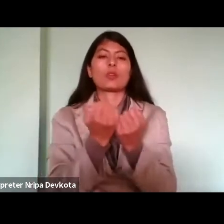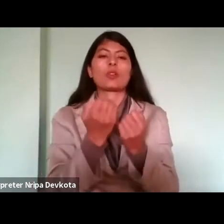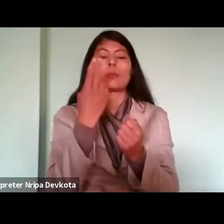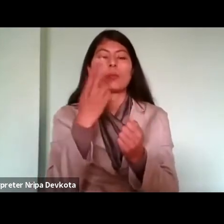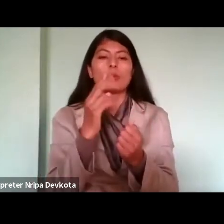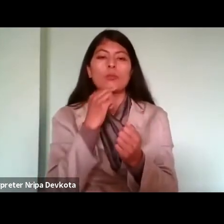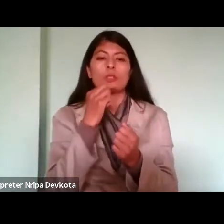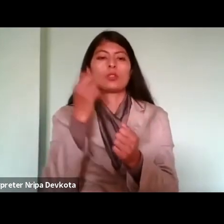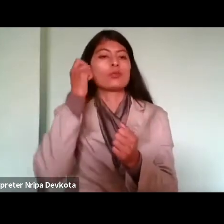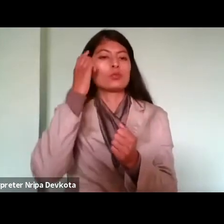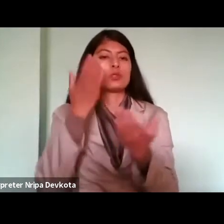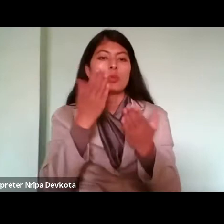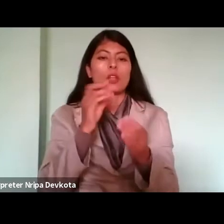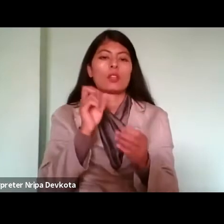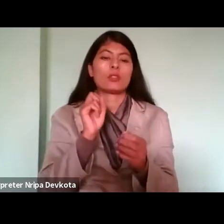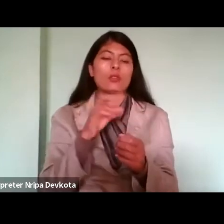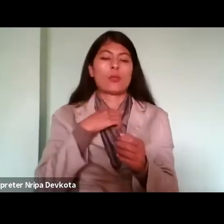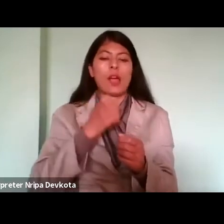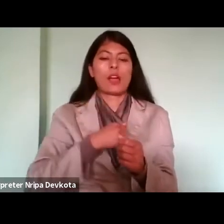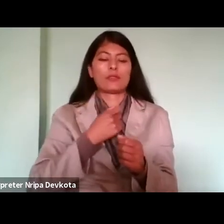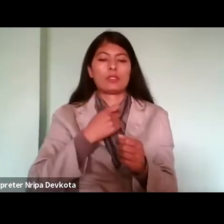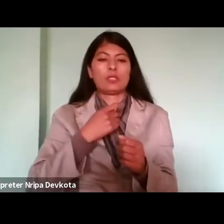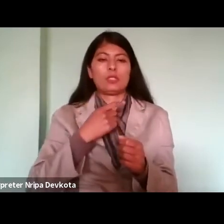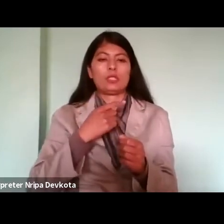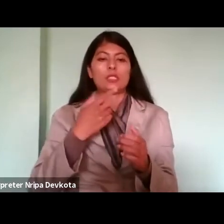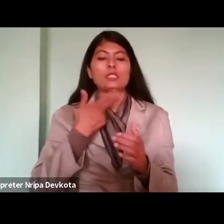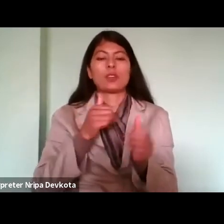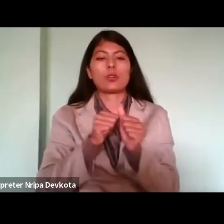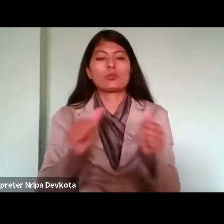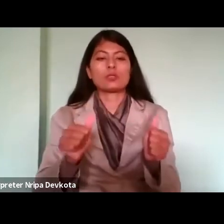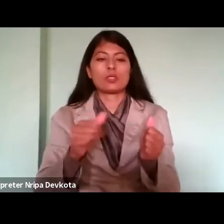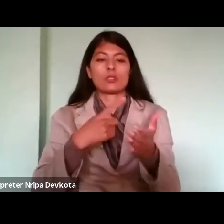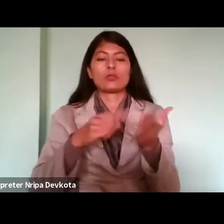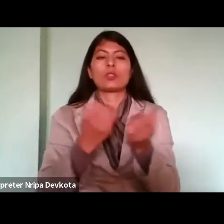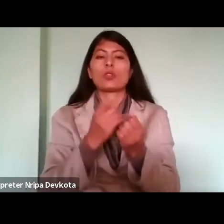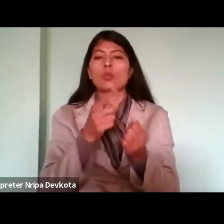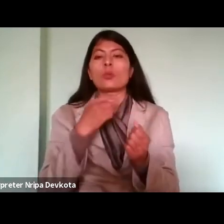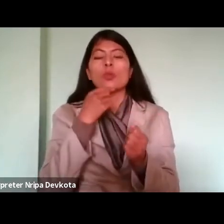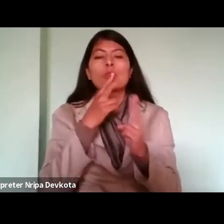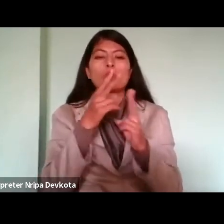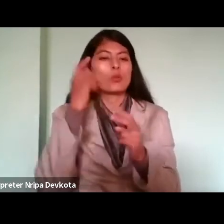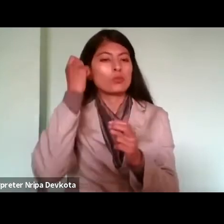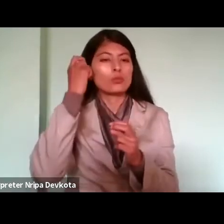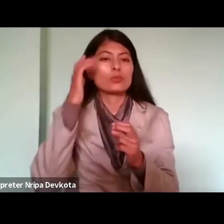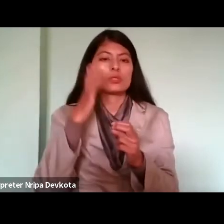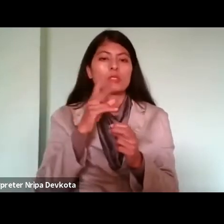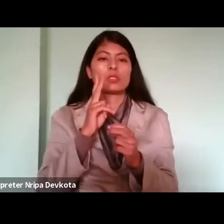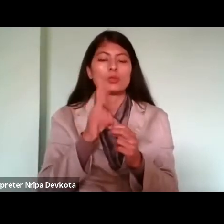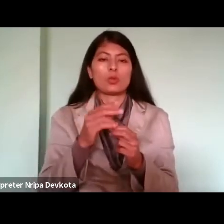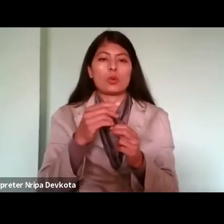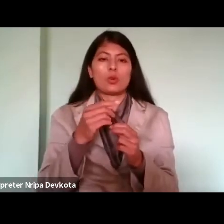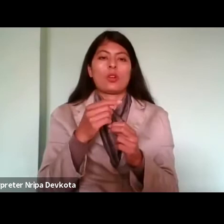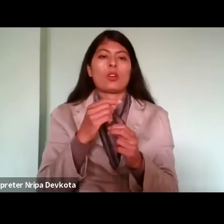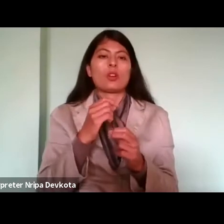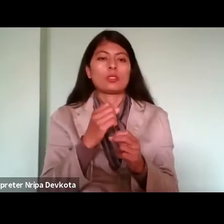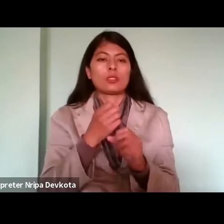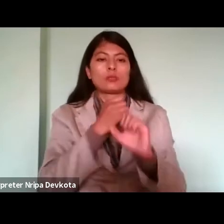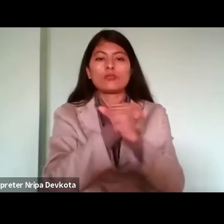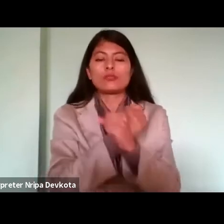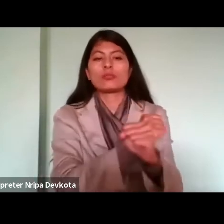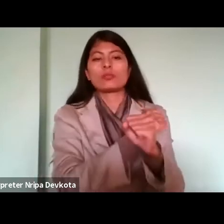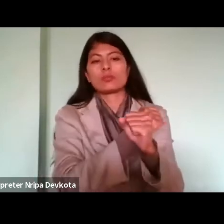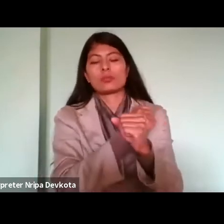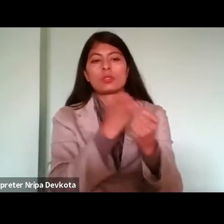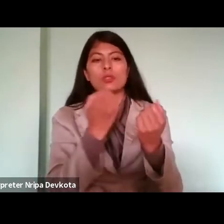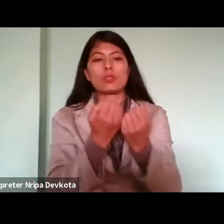approach, whereby this speaks about criminalizing a client. So by criminalizing a client, that makes